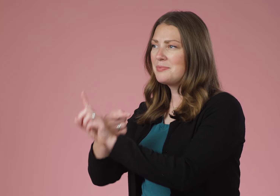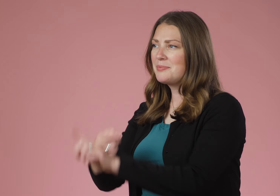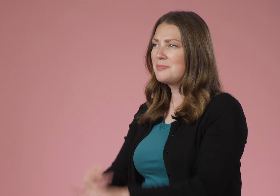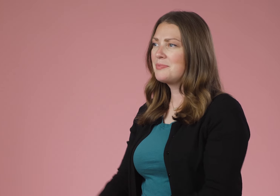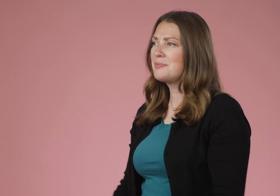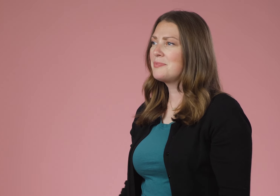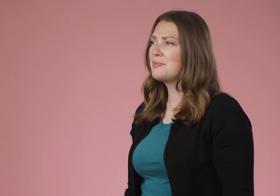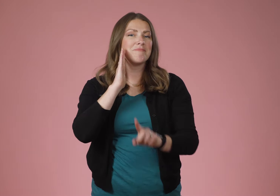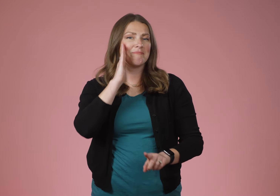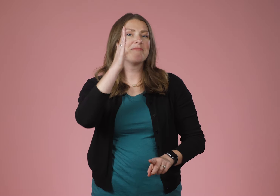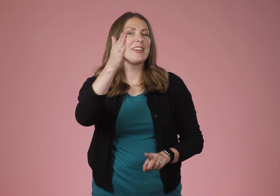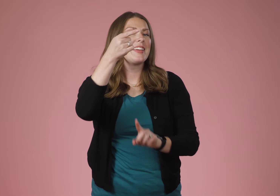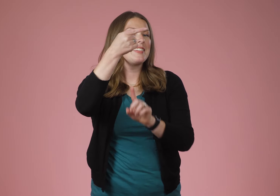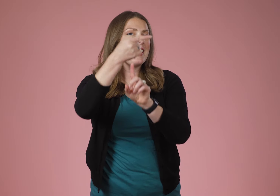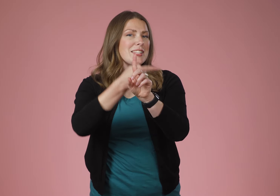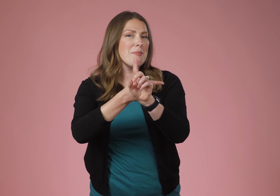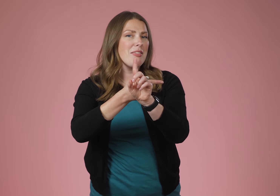month. Next month.